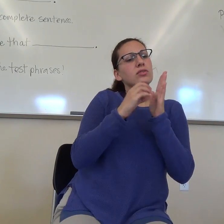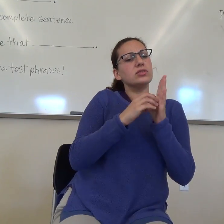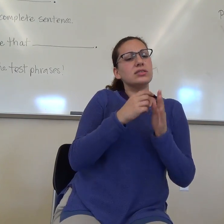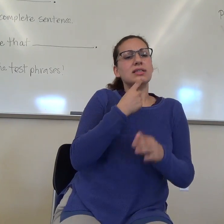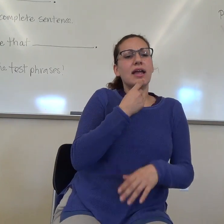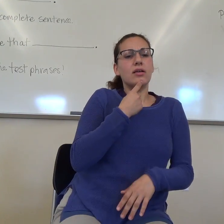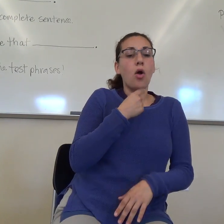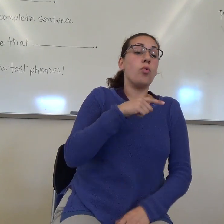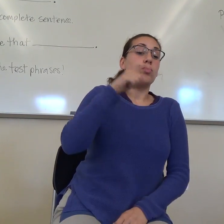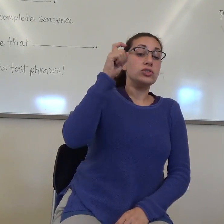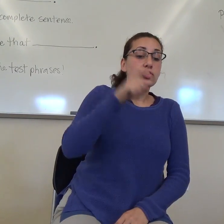this story.